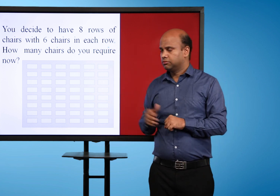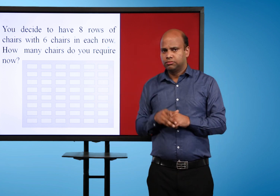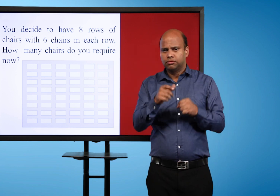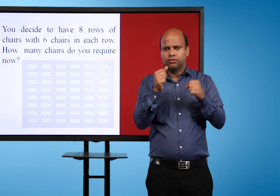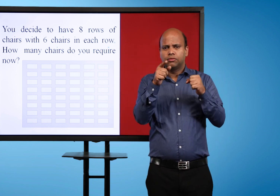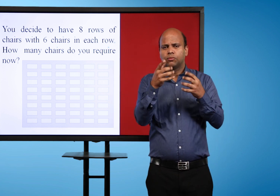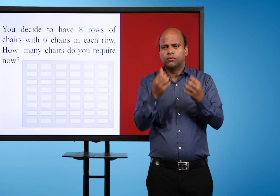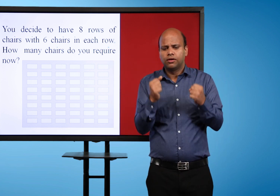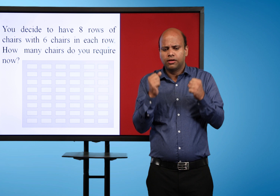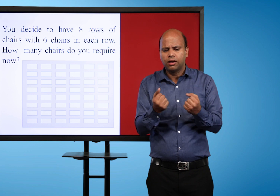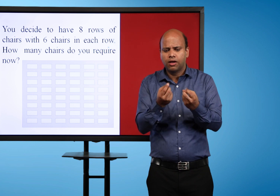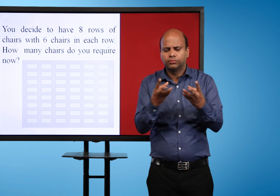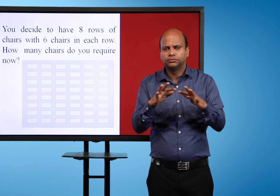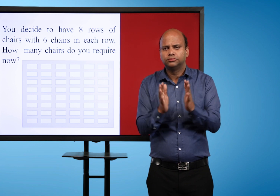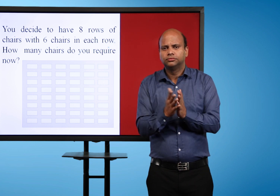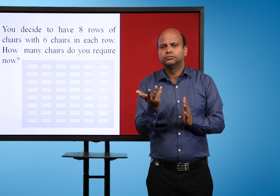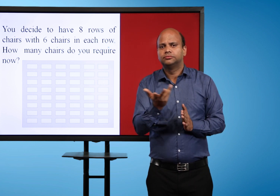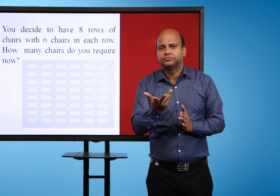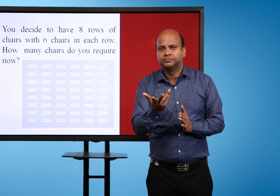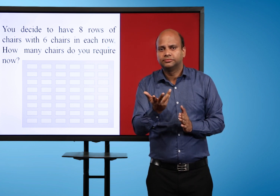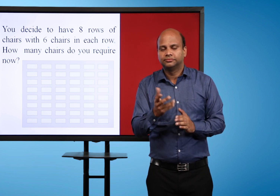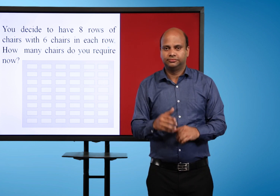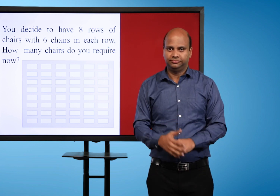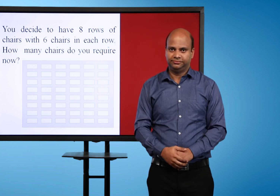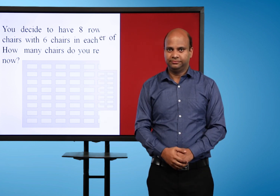How many chairs do you require now?